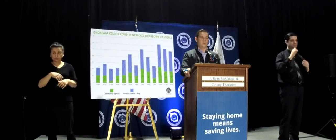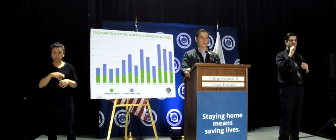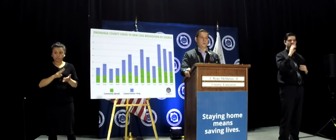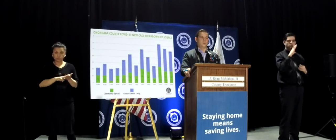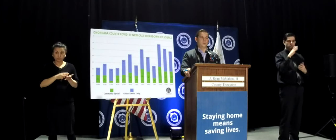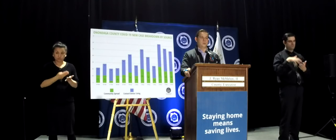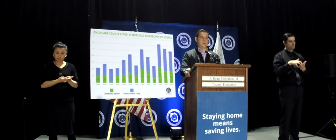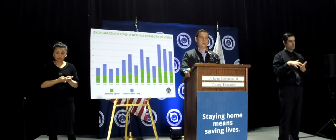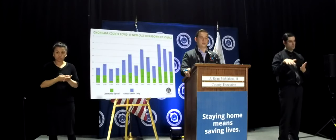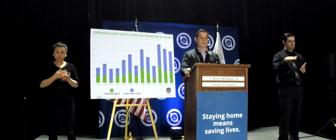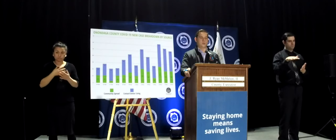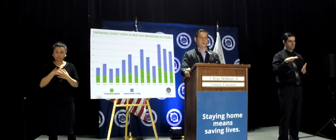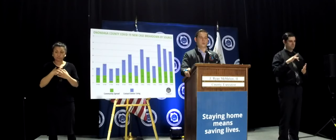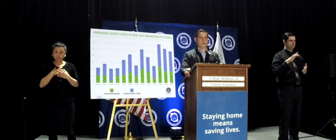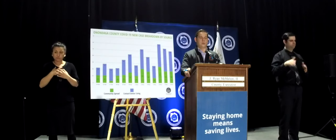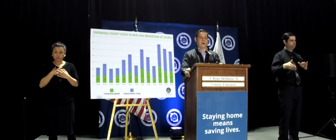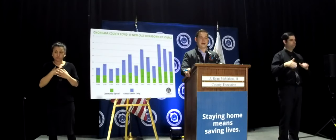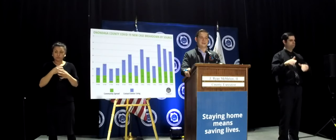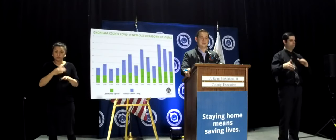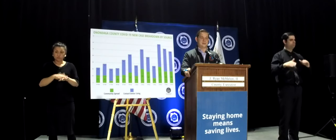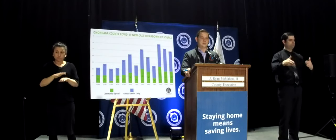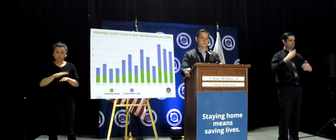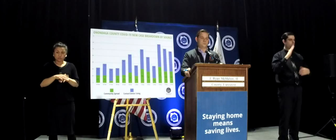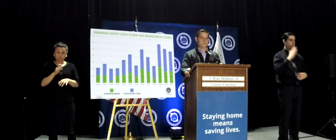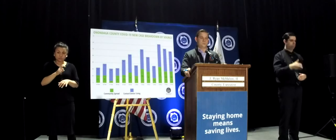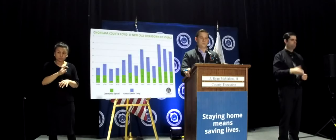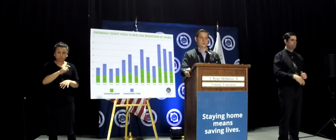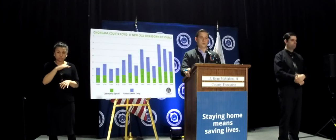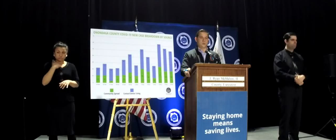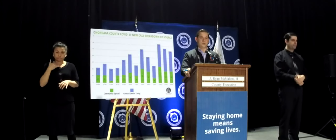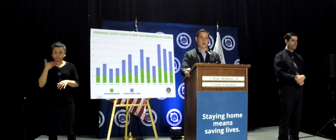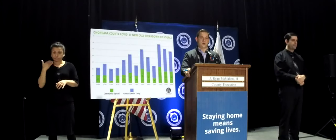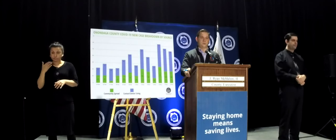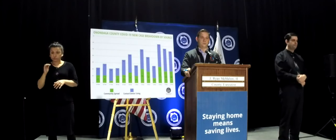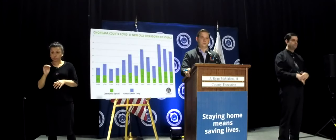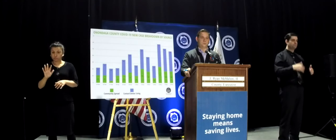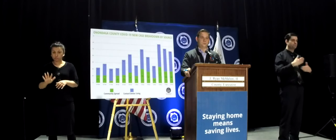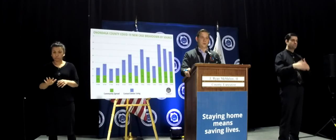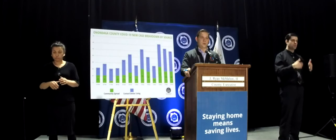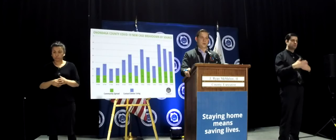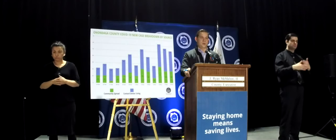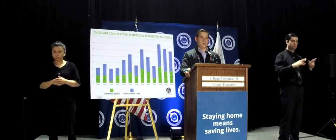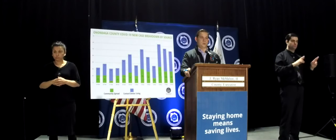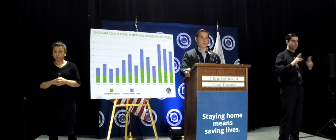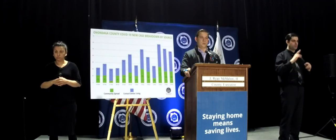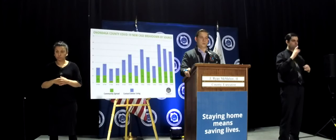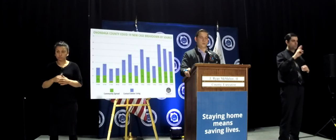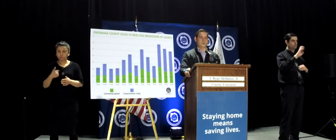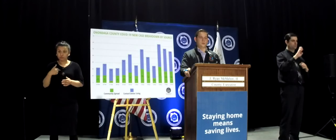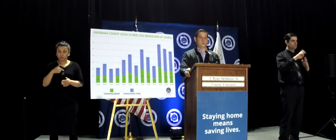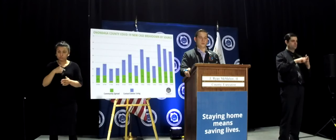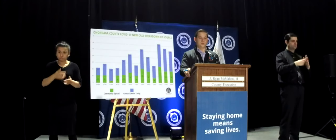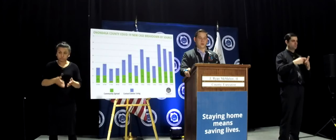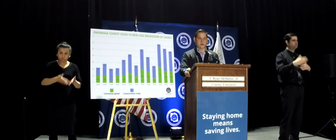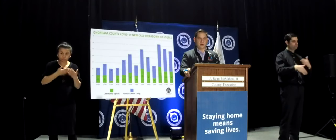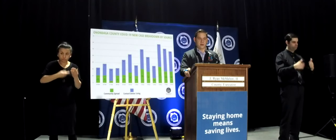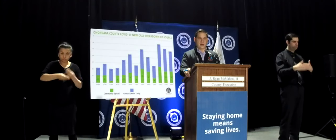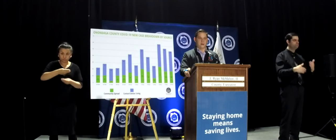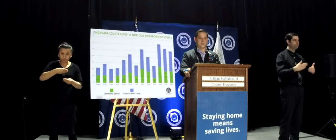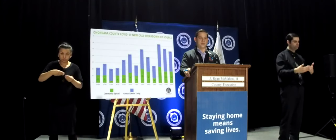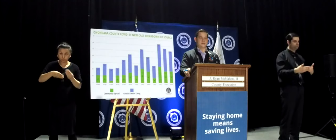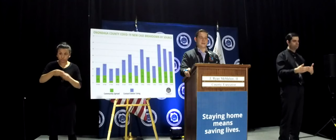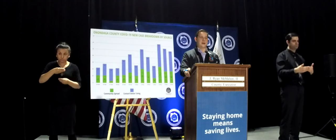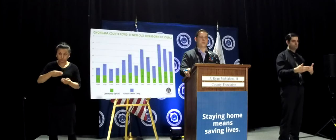we're getting through the process to restart, and we're restarting